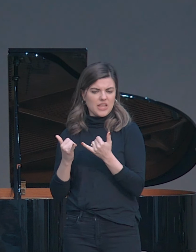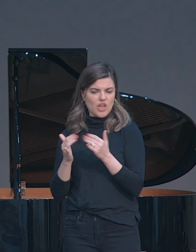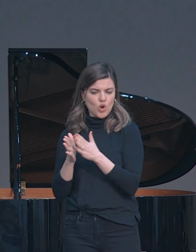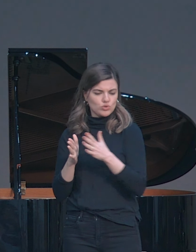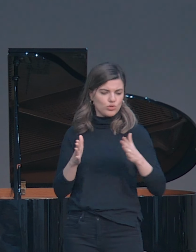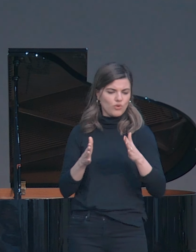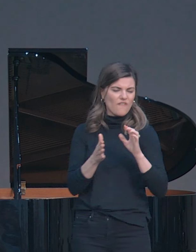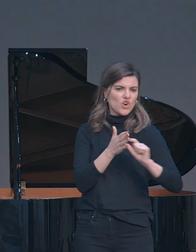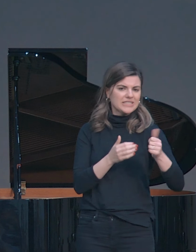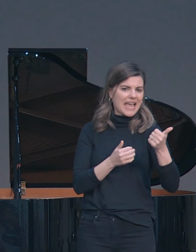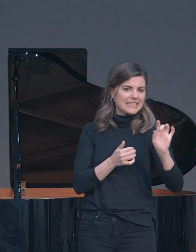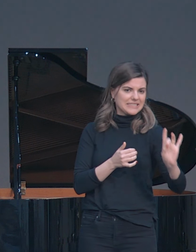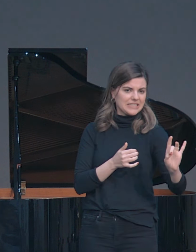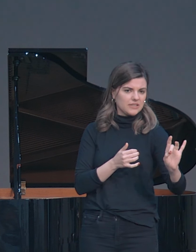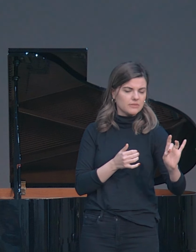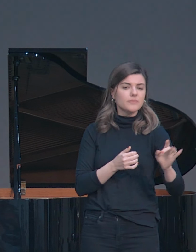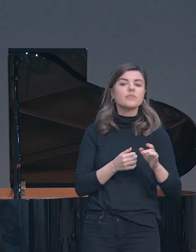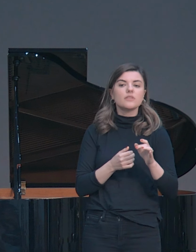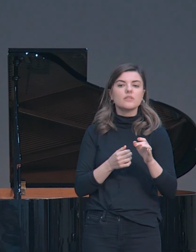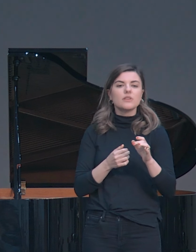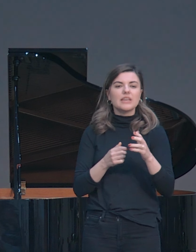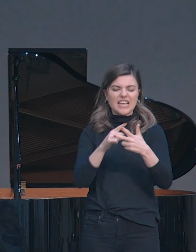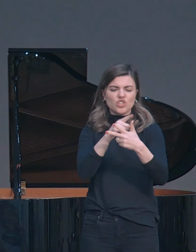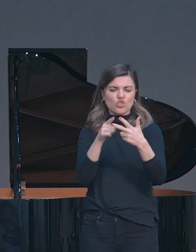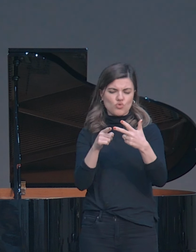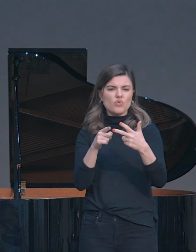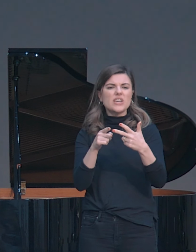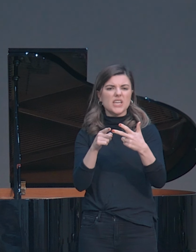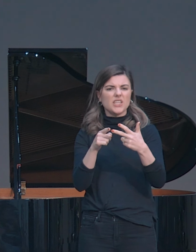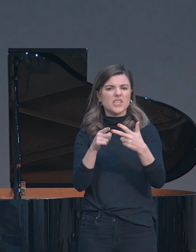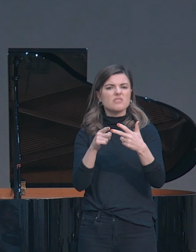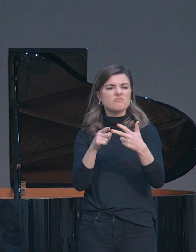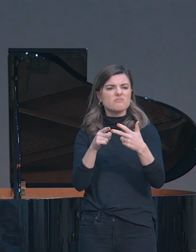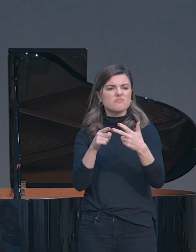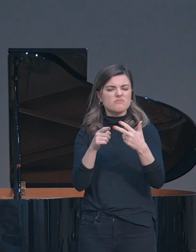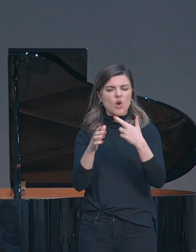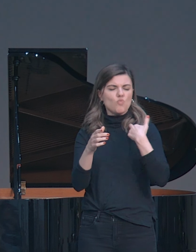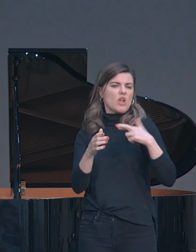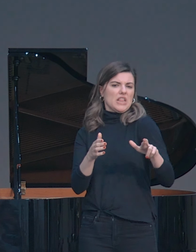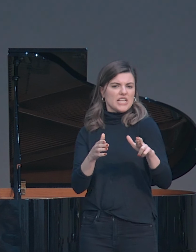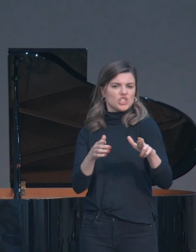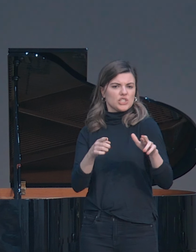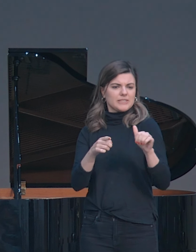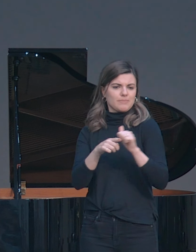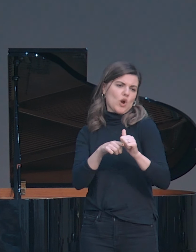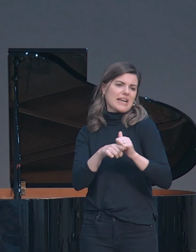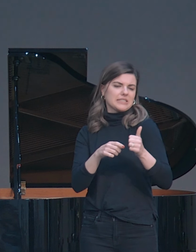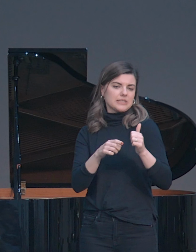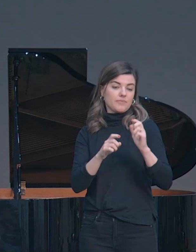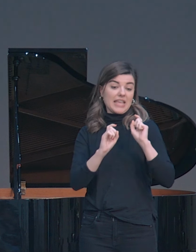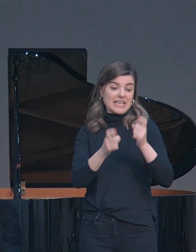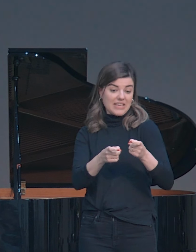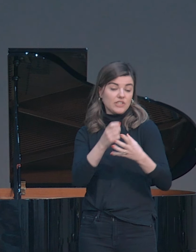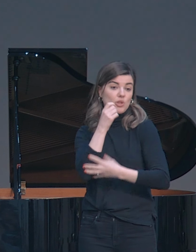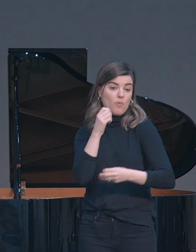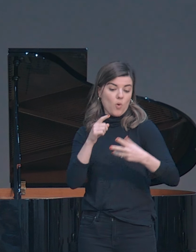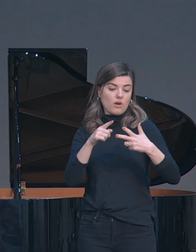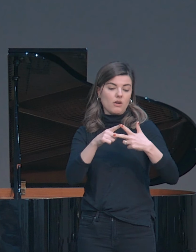verse 18, He takes aim at three prominent religious practices: giving to the poor,